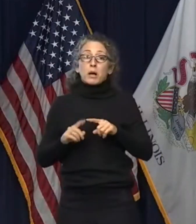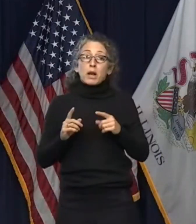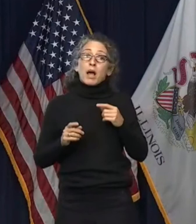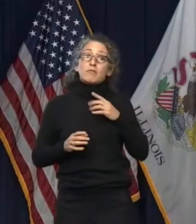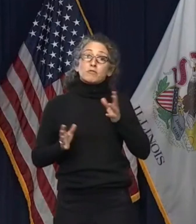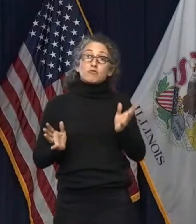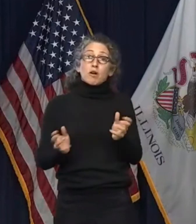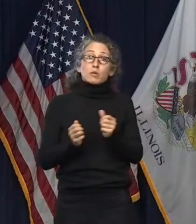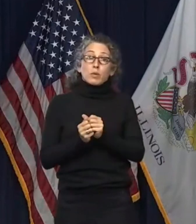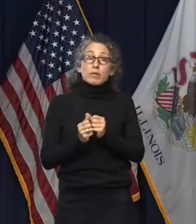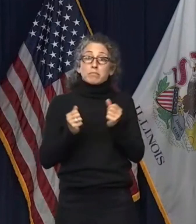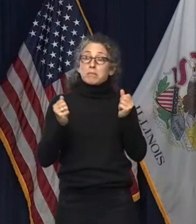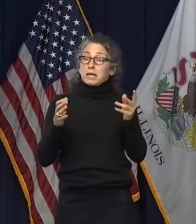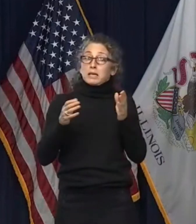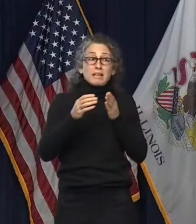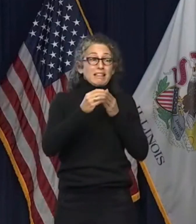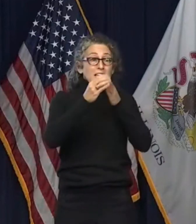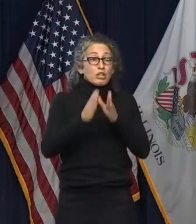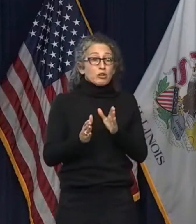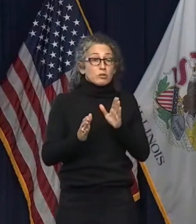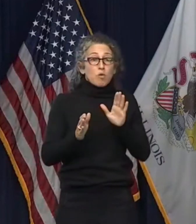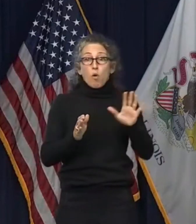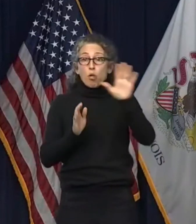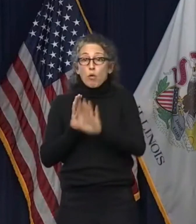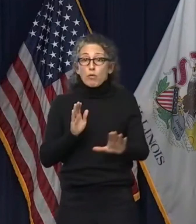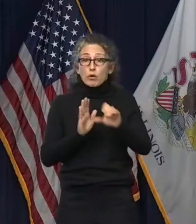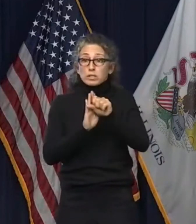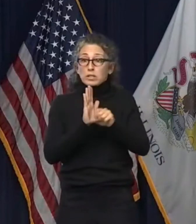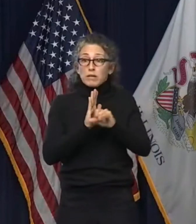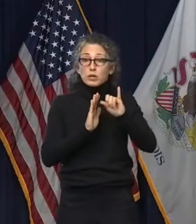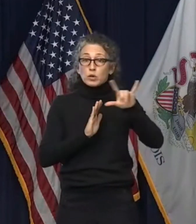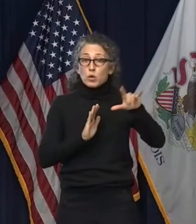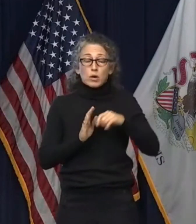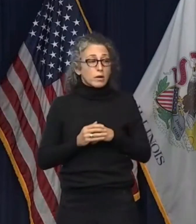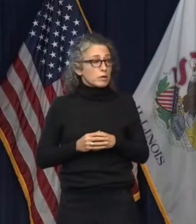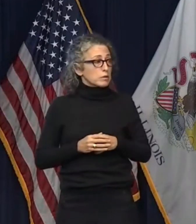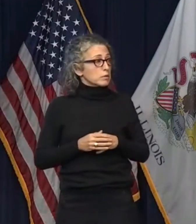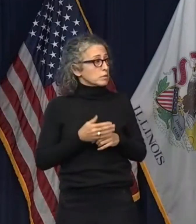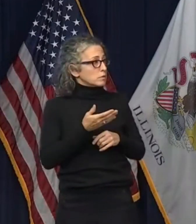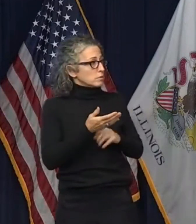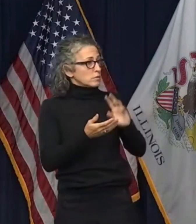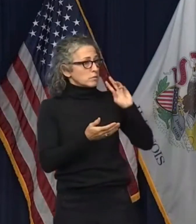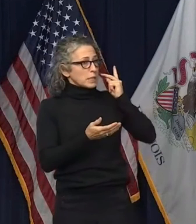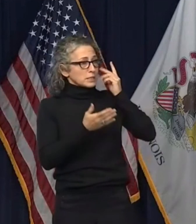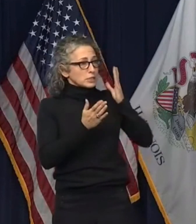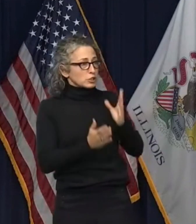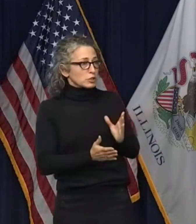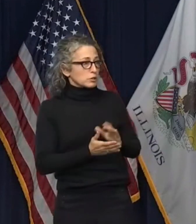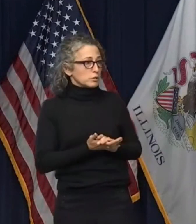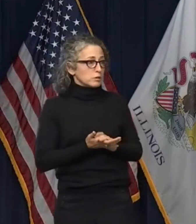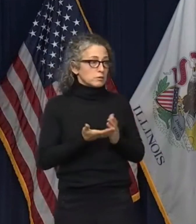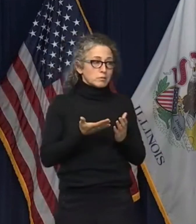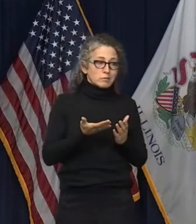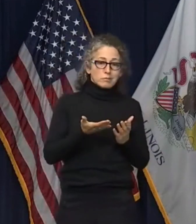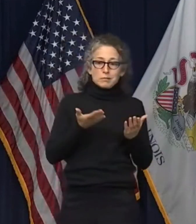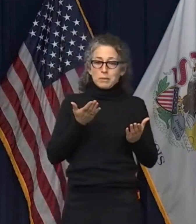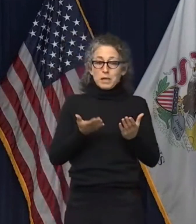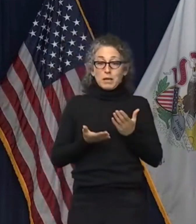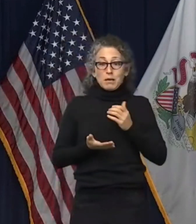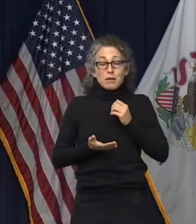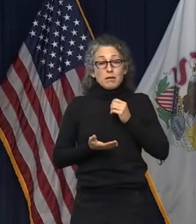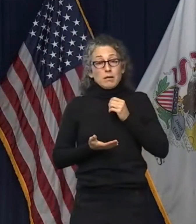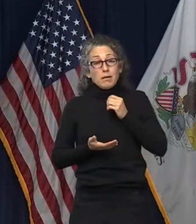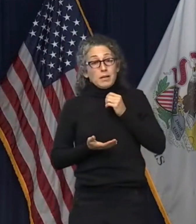the state. Craig, you raised the question of, are politicians the best people to give